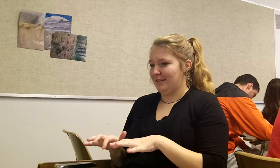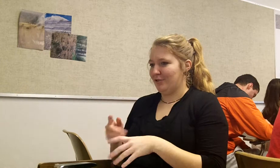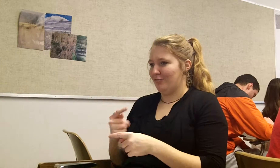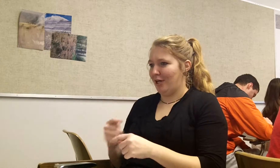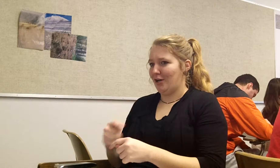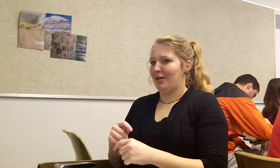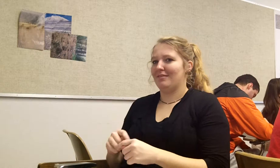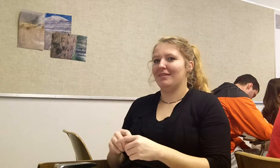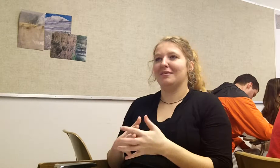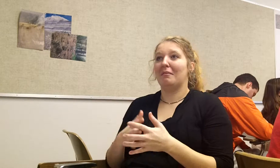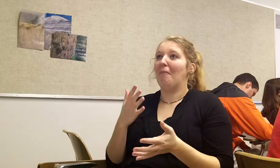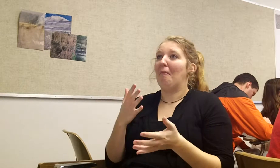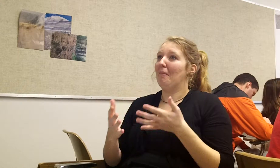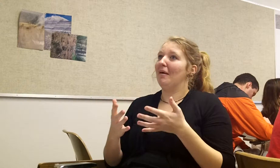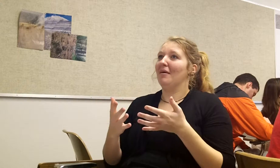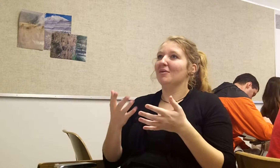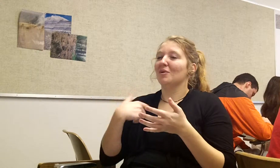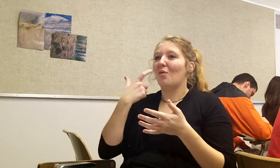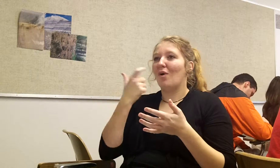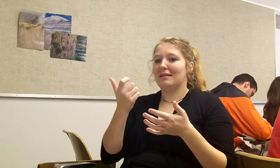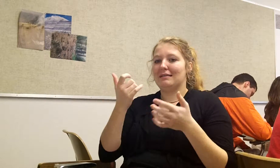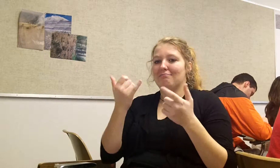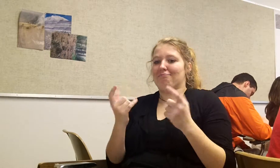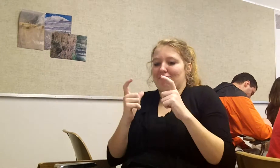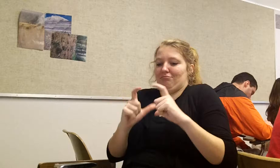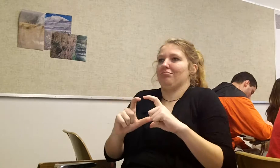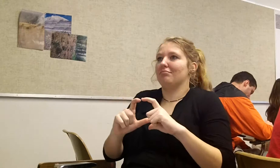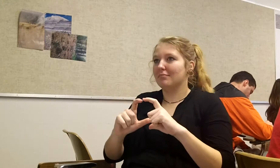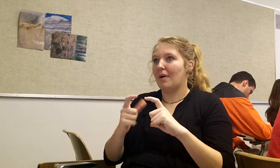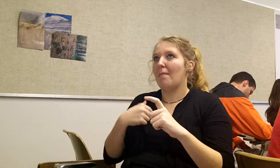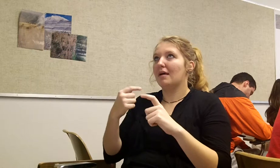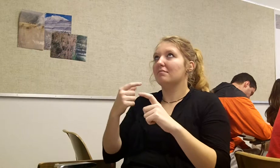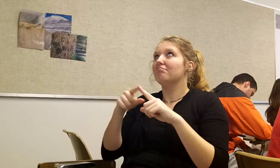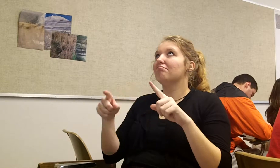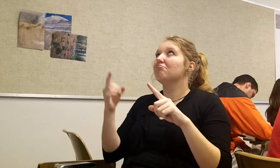Well, apparently we're going to watch it this size. But I'll turn down the lights and I'll turn up the volume.